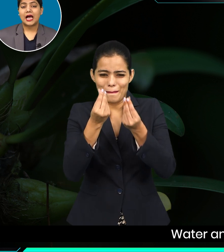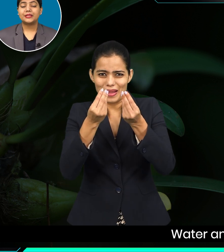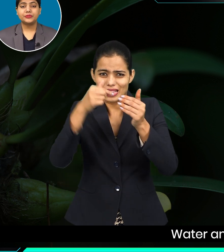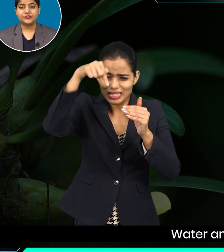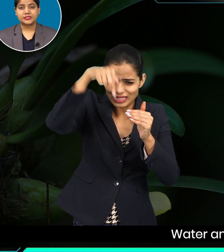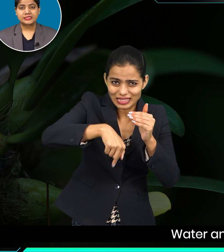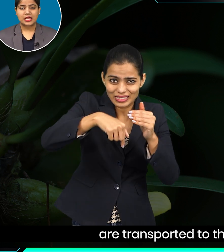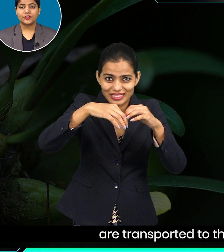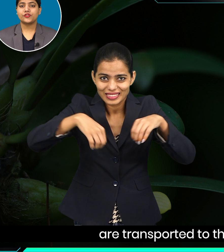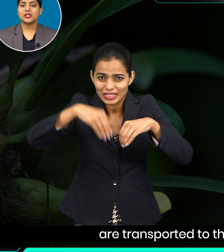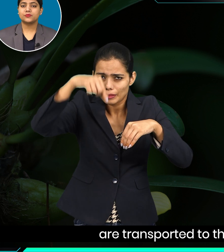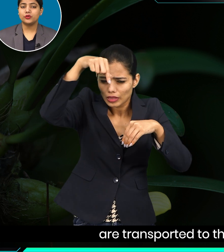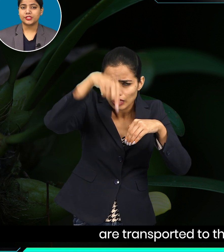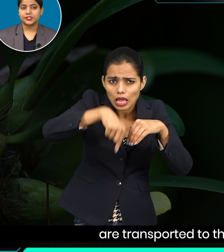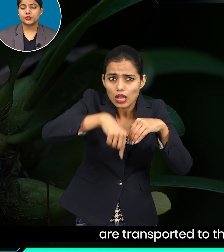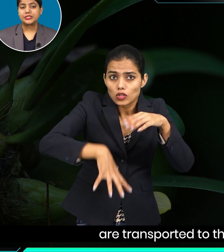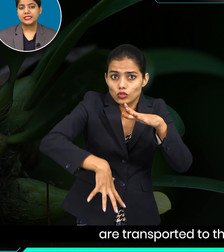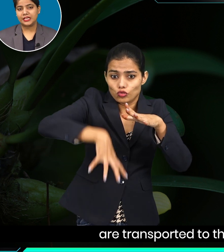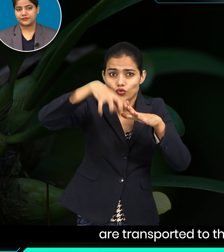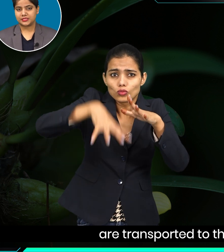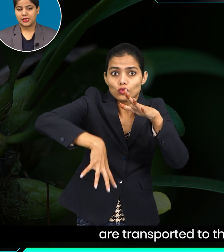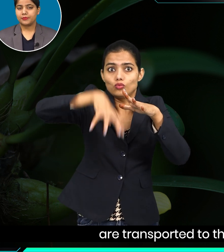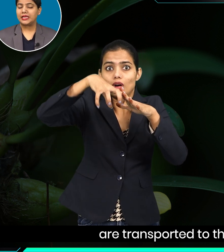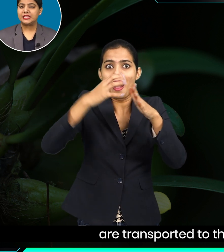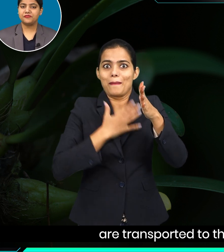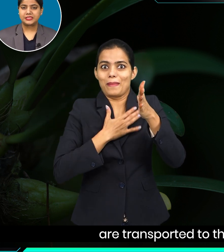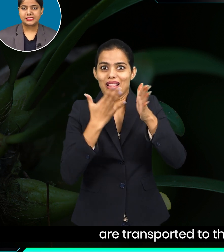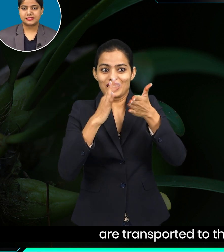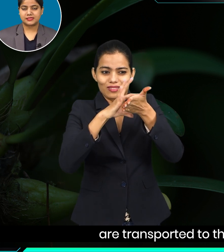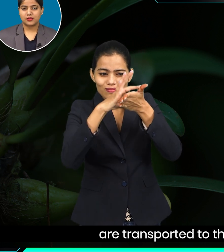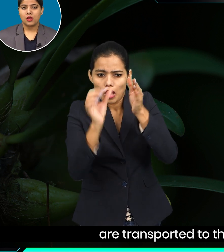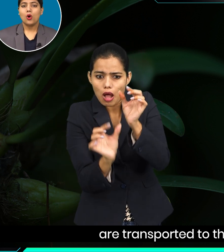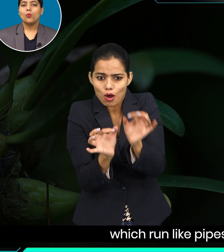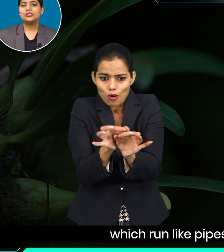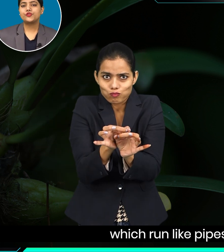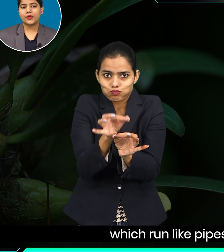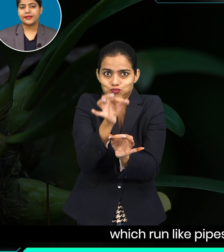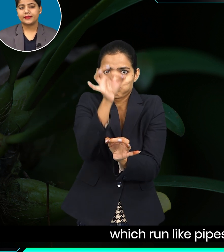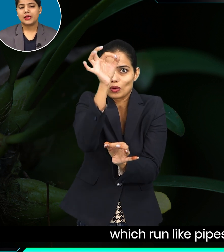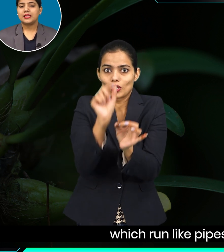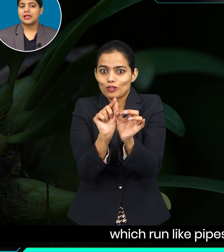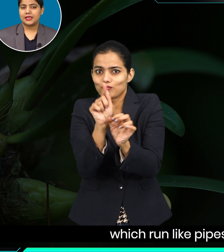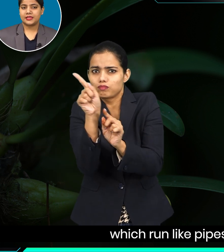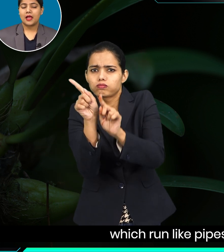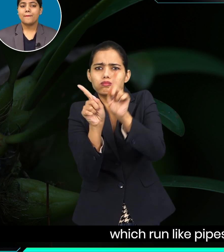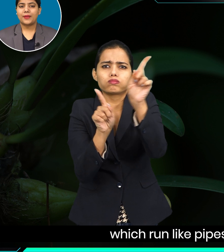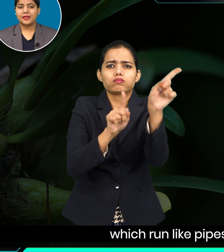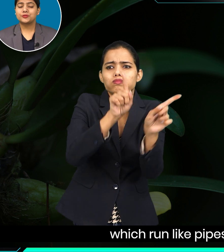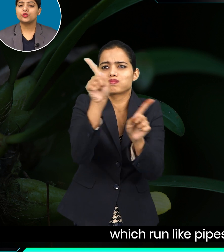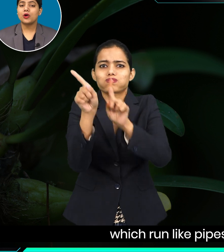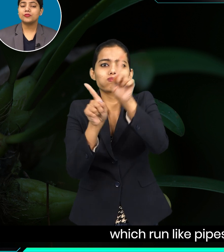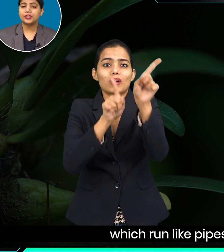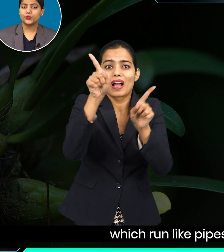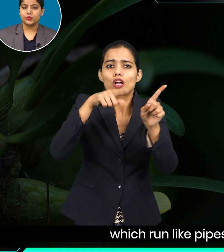Water and minerals are transported to the leaves by the vessels, which run like